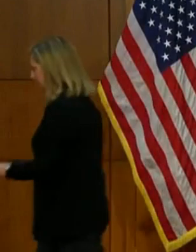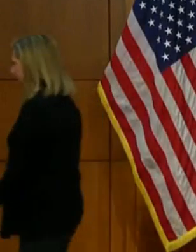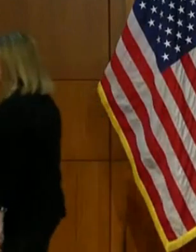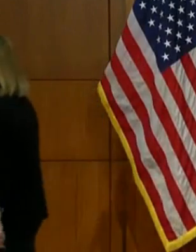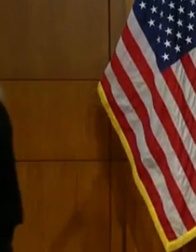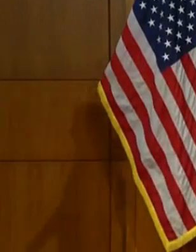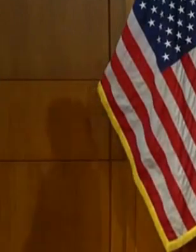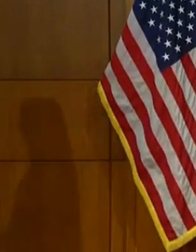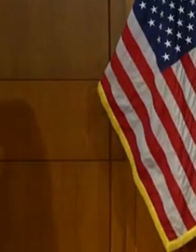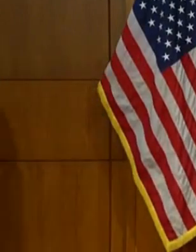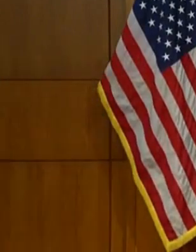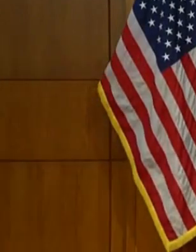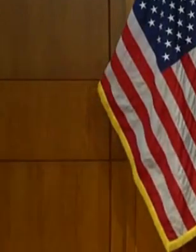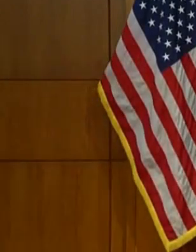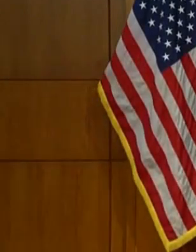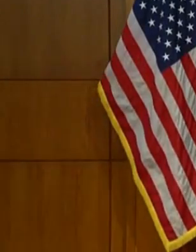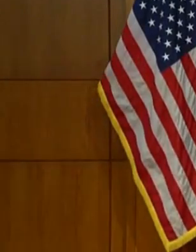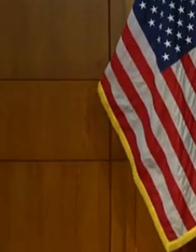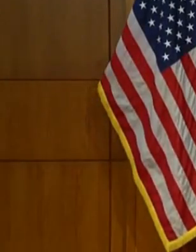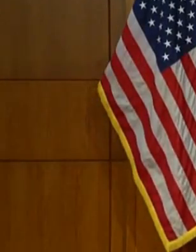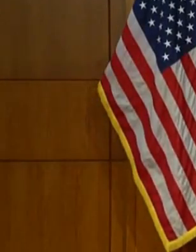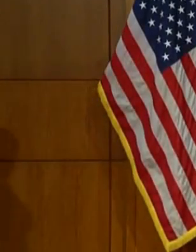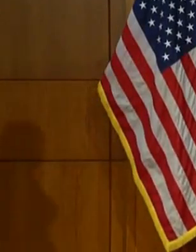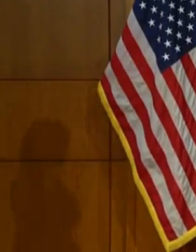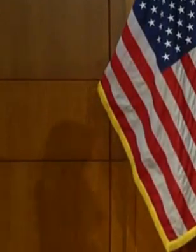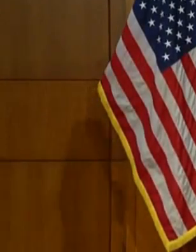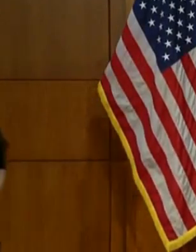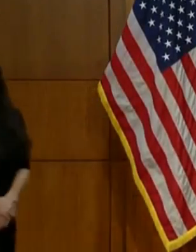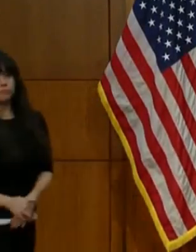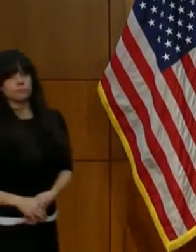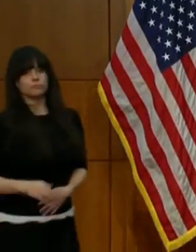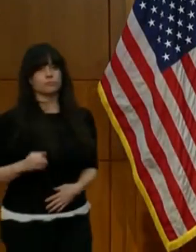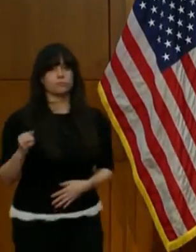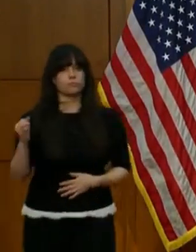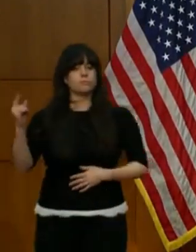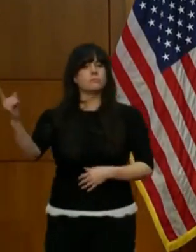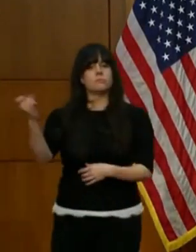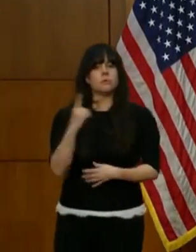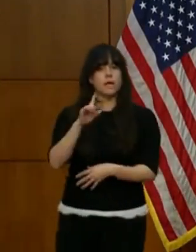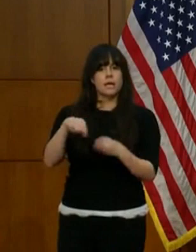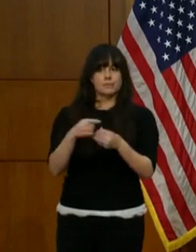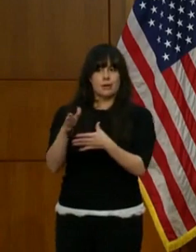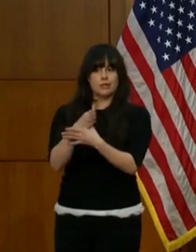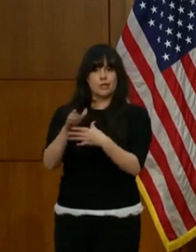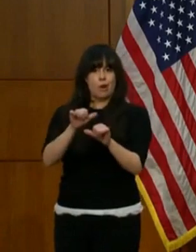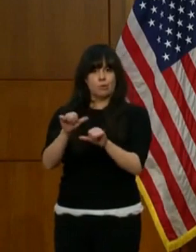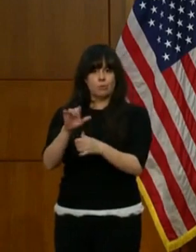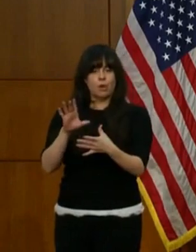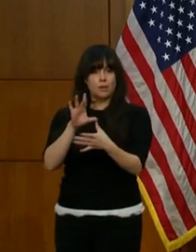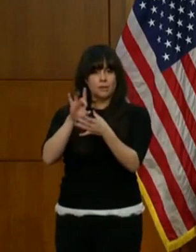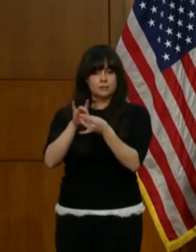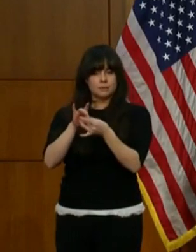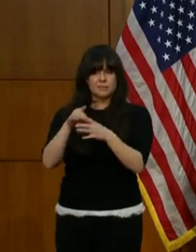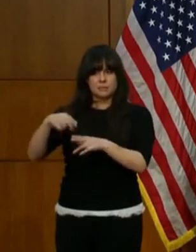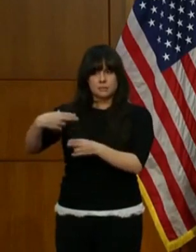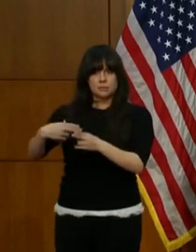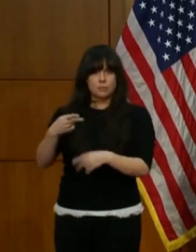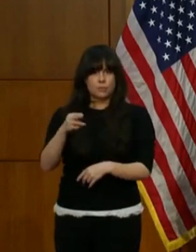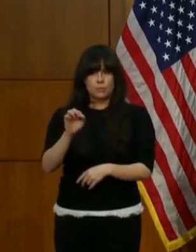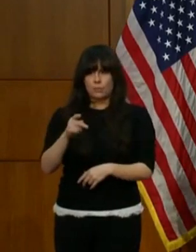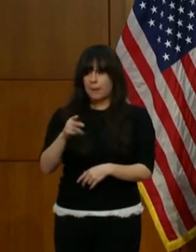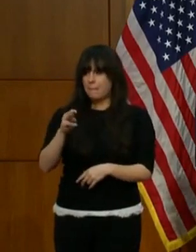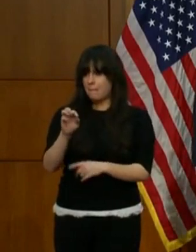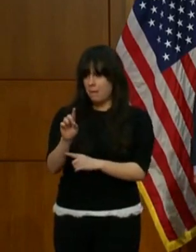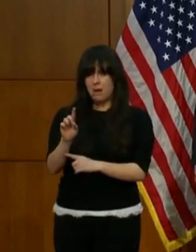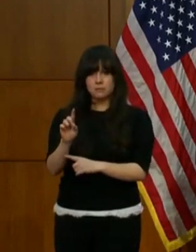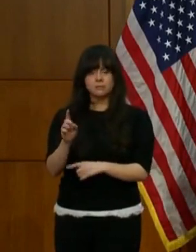So the question was about shareable links, the registration platform called prepmod. One of the loopholes is